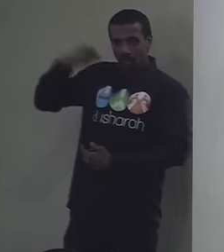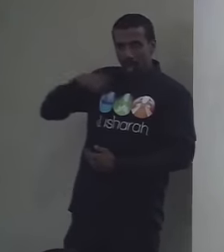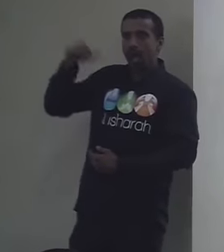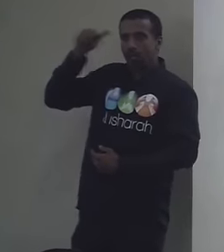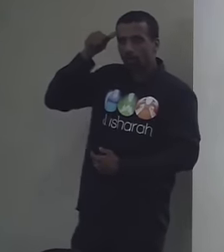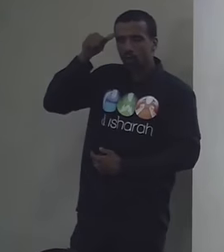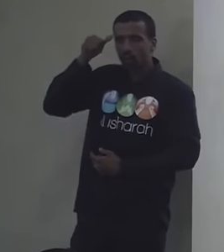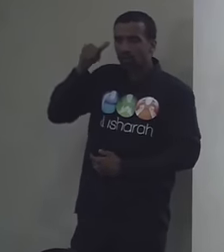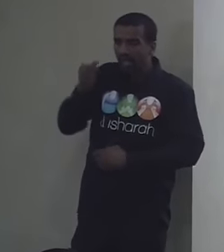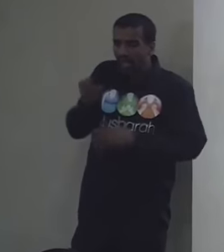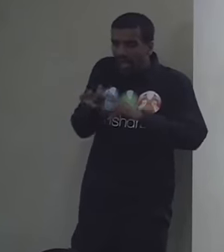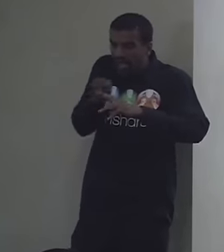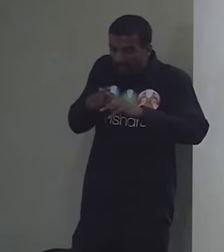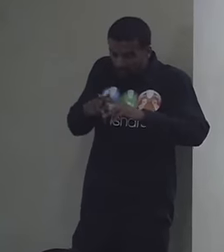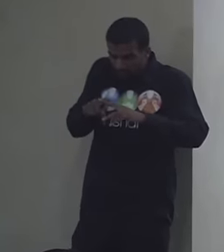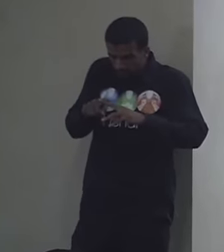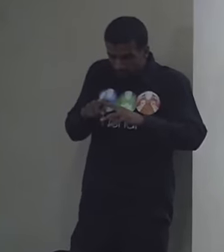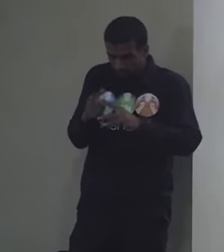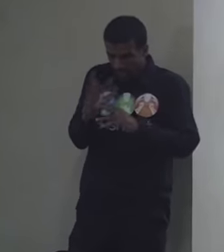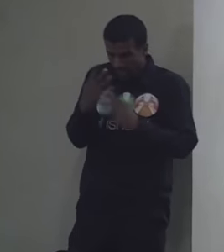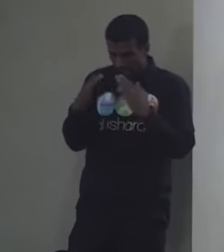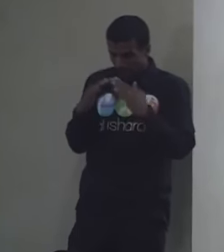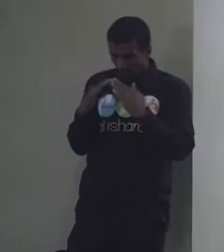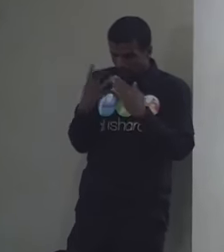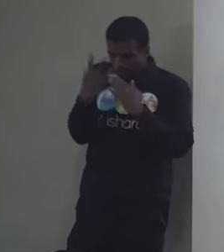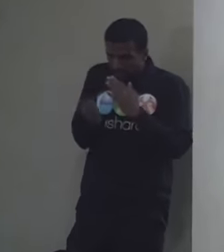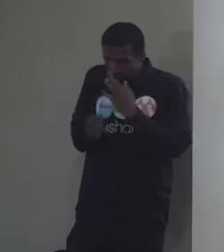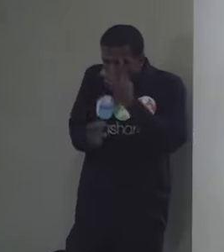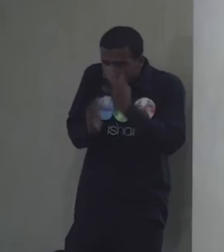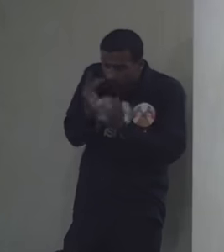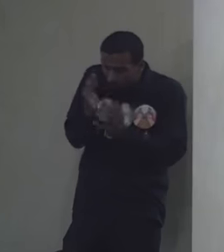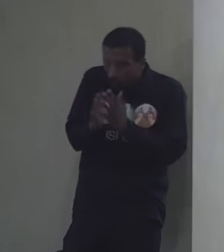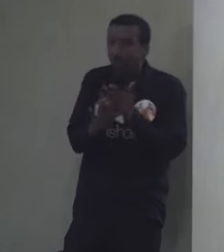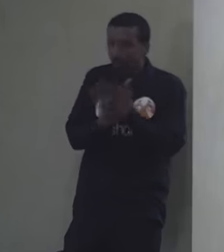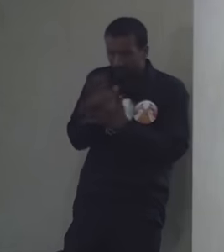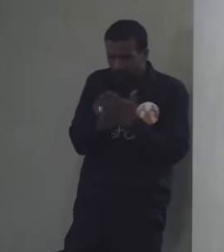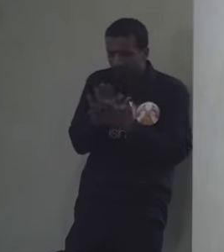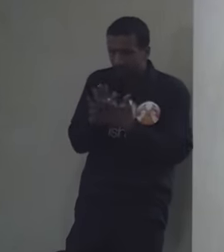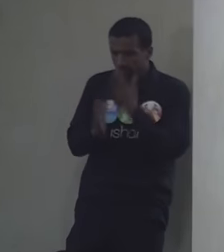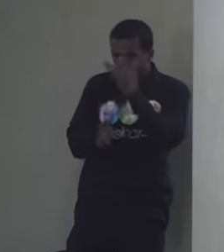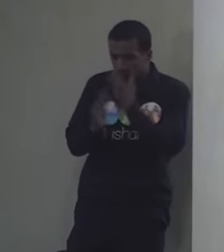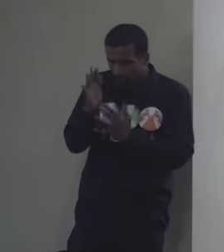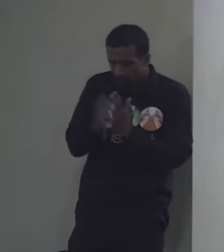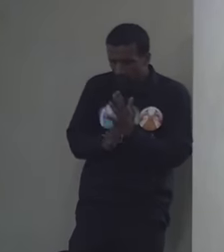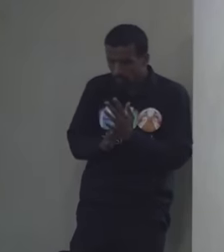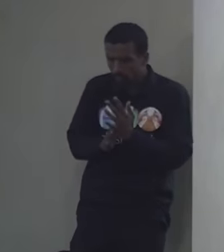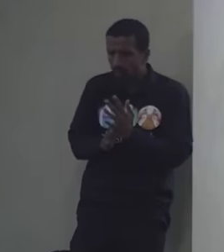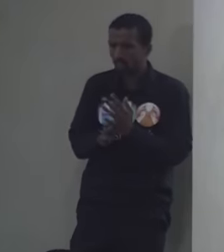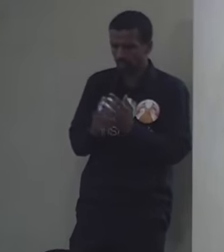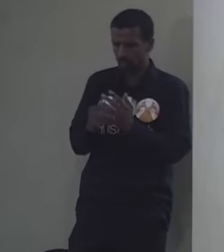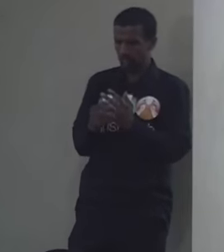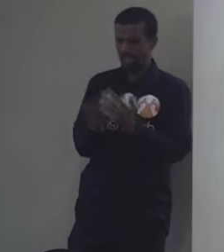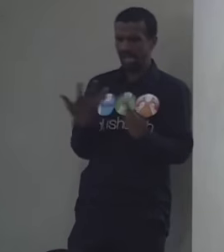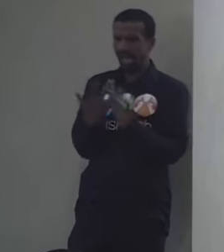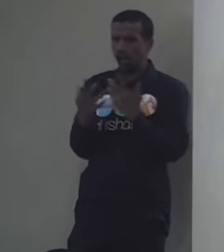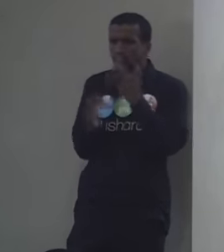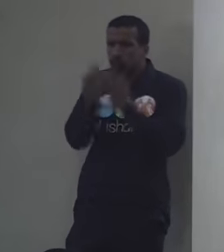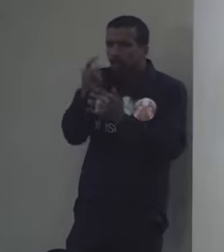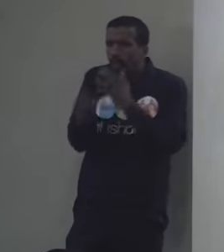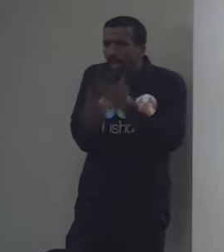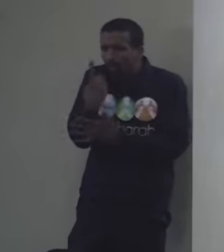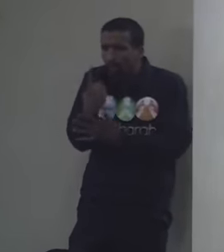definite conclusion, that's called ilm al-yaqeen. That's ilm al-yaqeen. If you get close enough and you see the